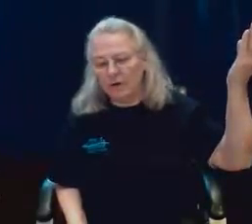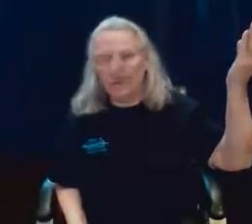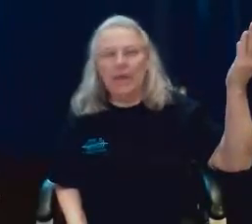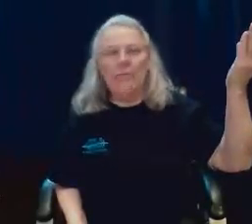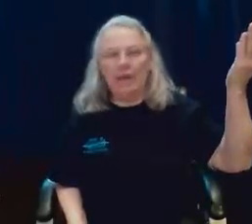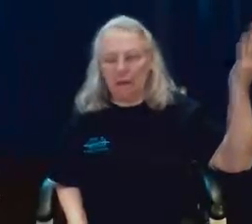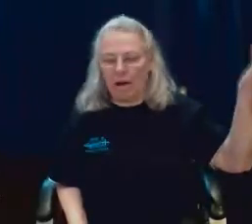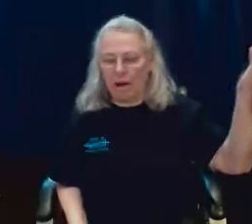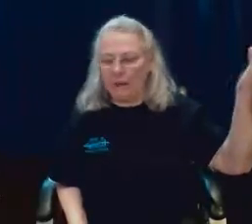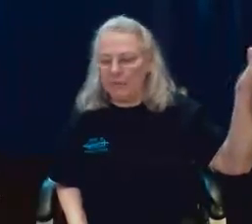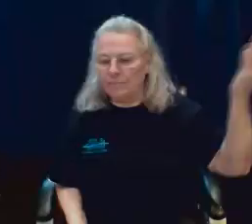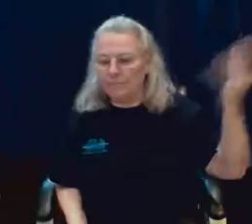talking about God.